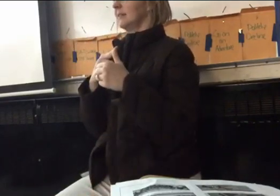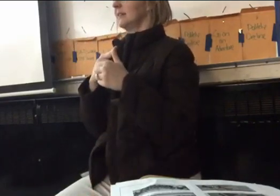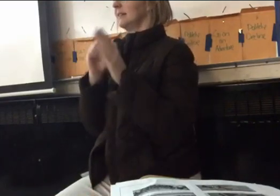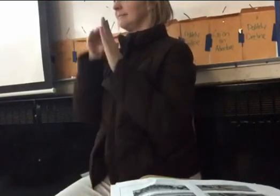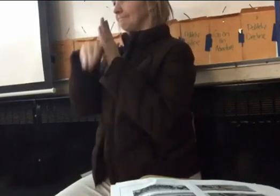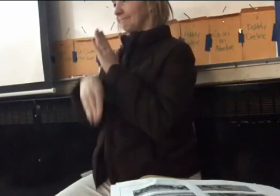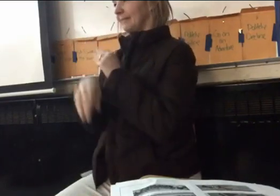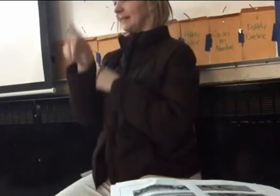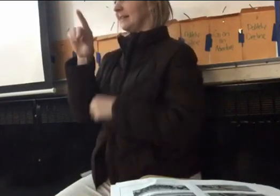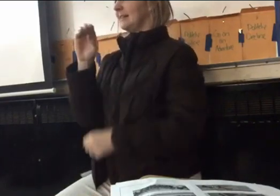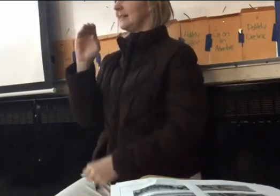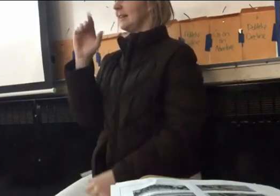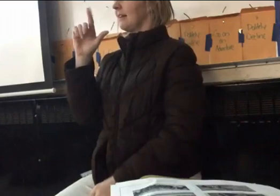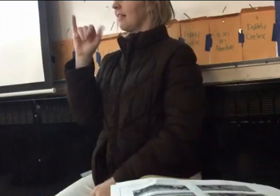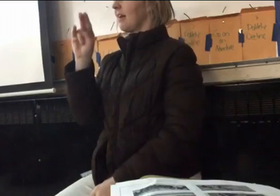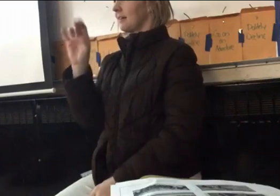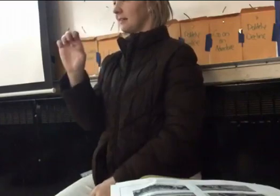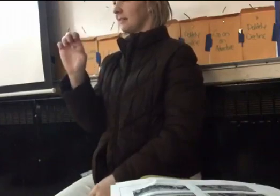decline,